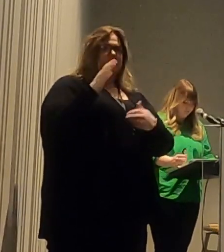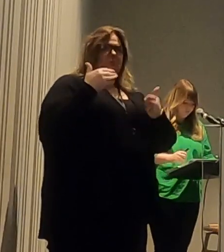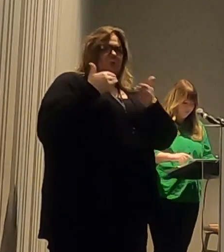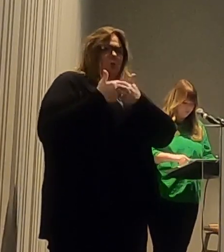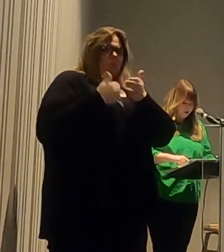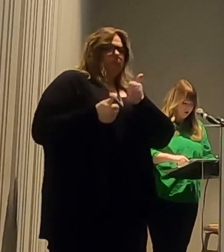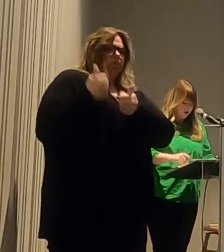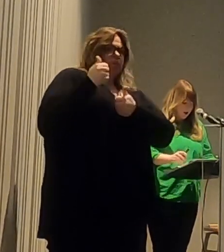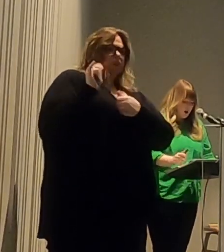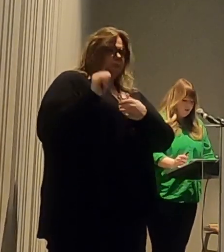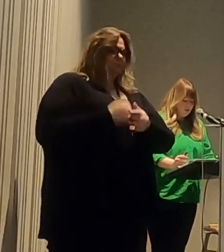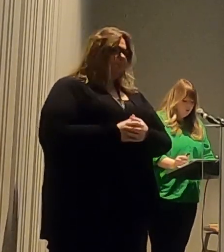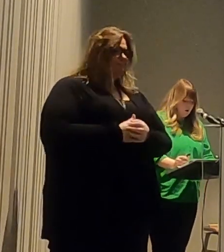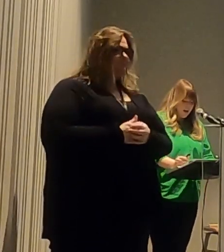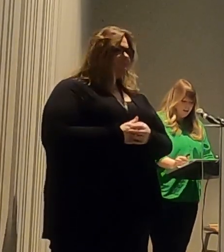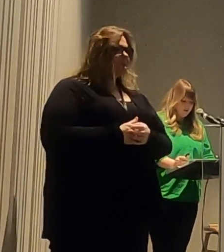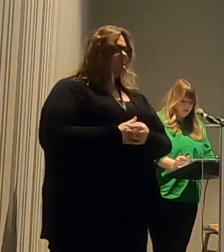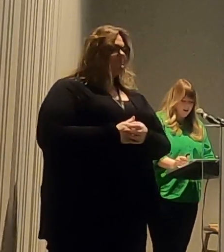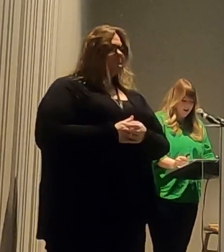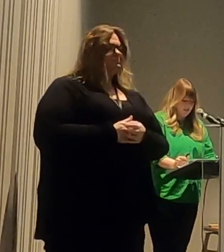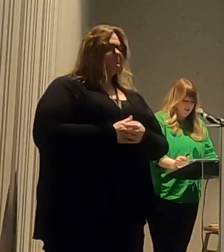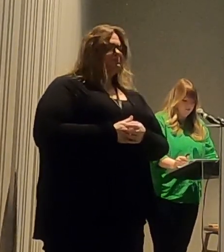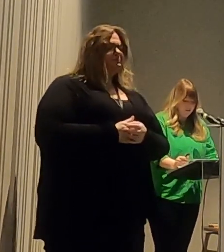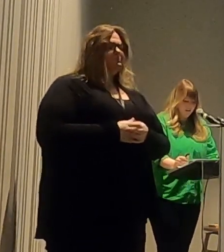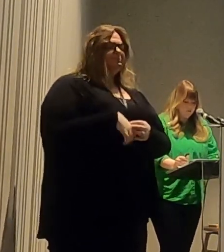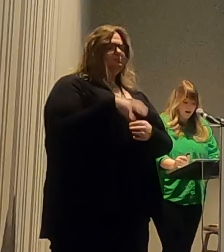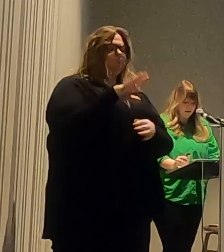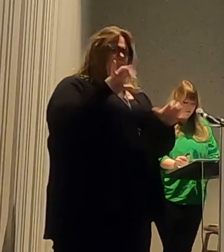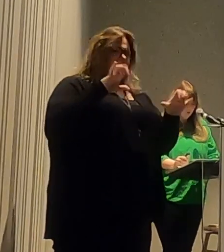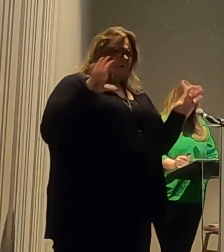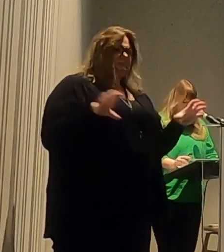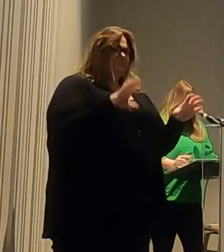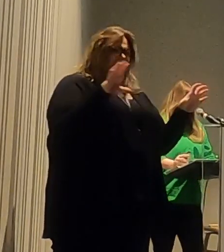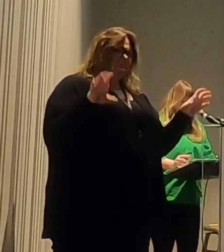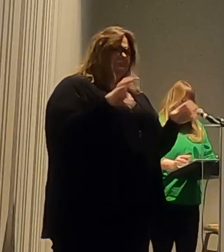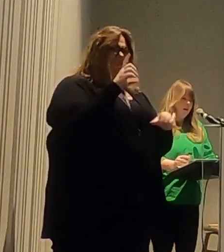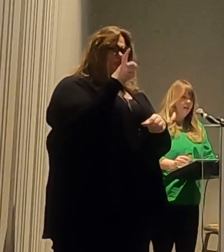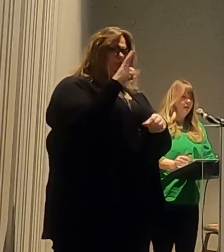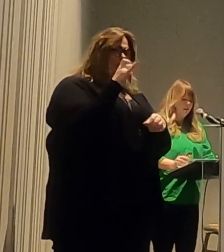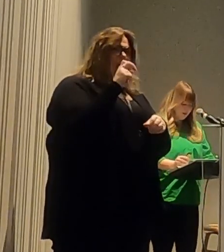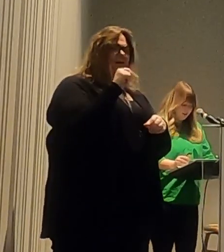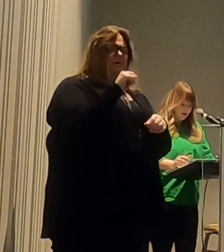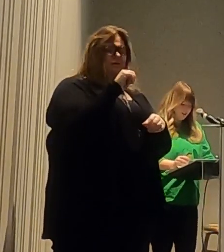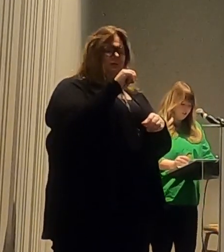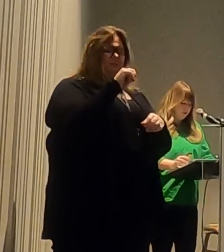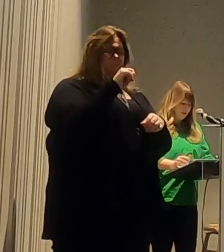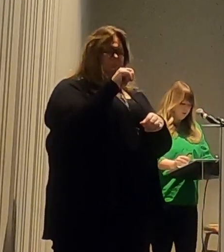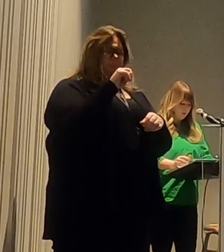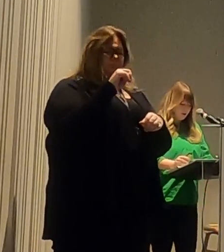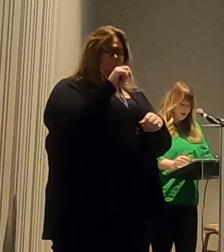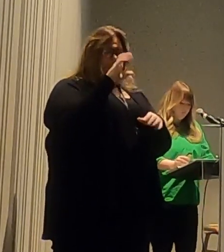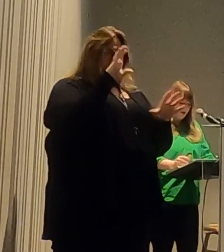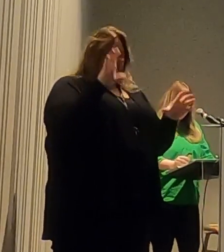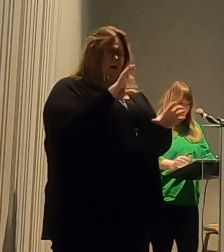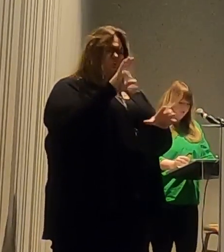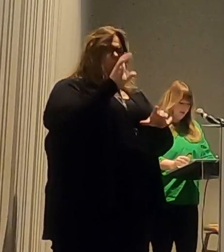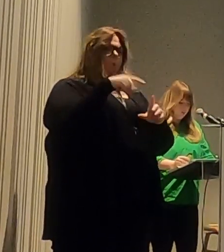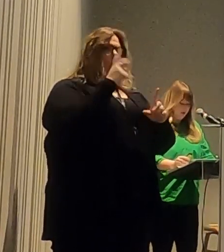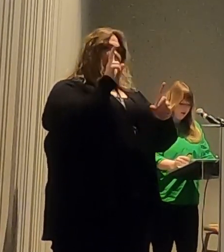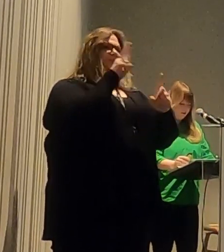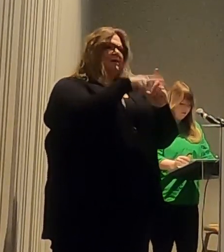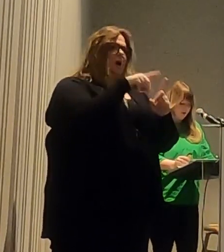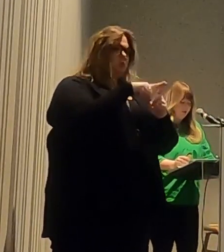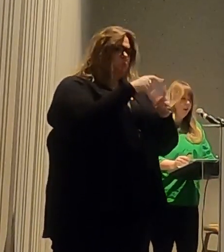court. So dragon designs on the front and the back of the robe were assigned to the emperor and members